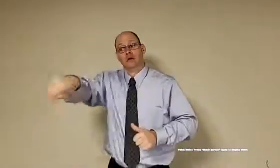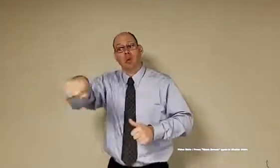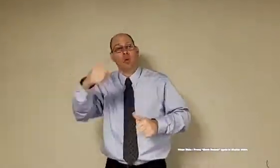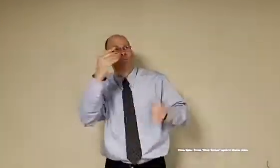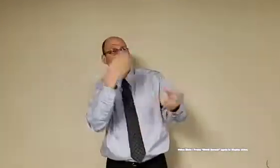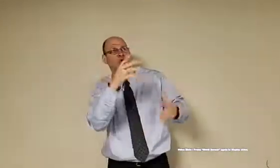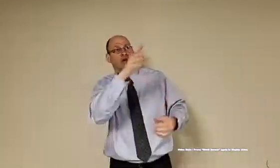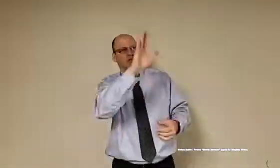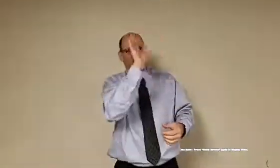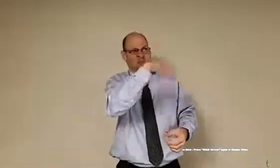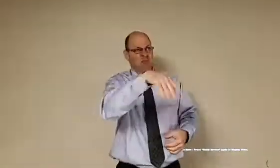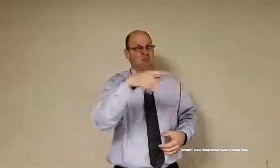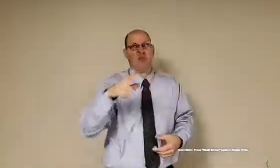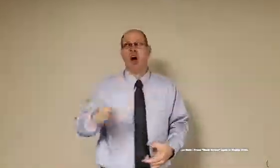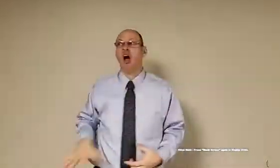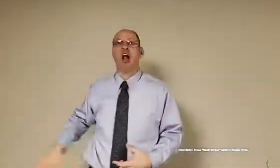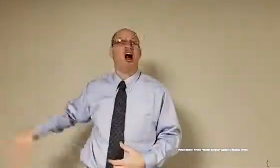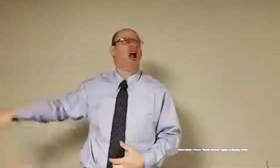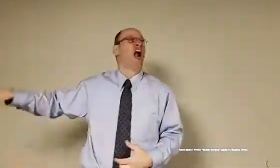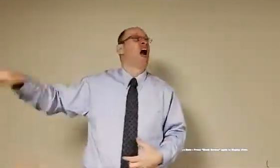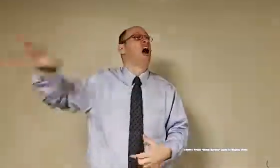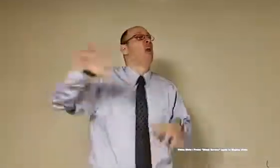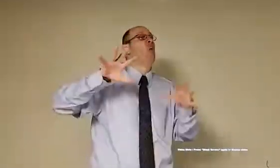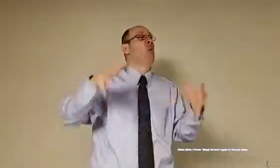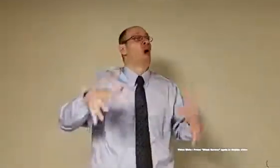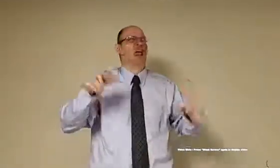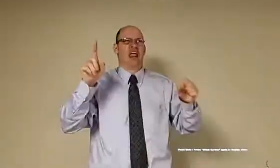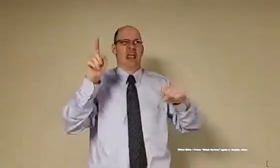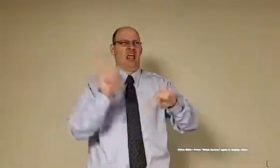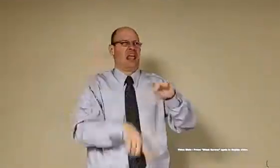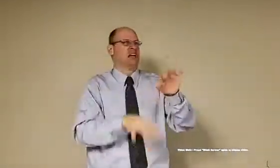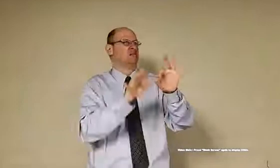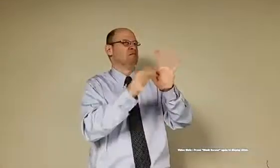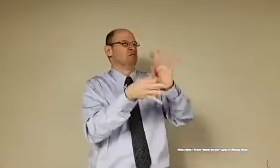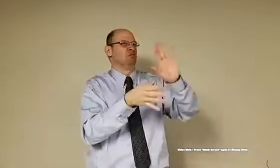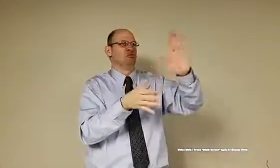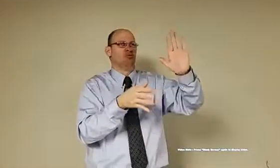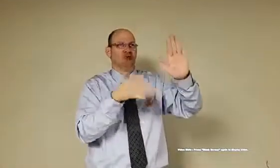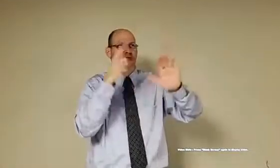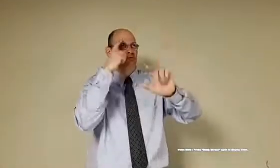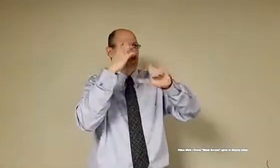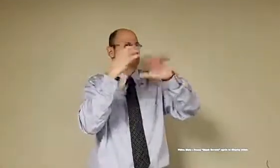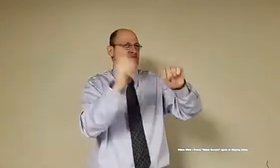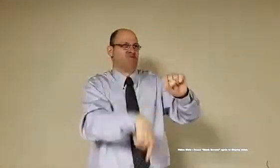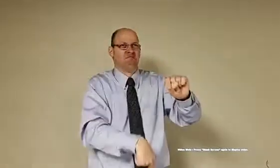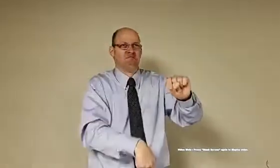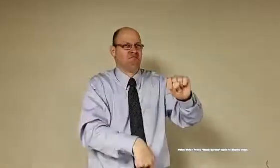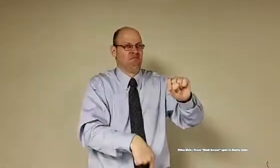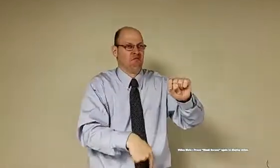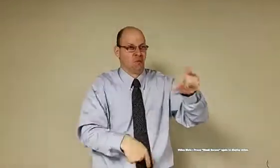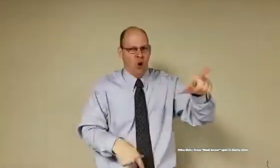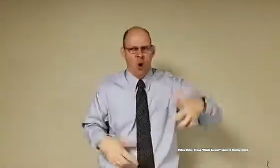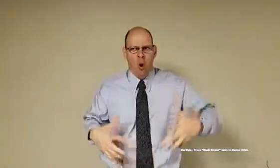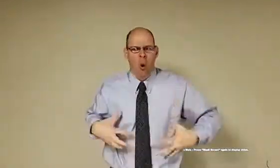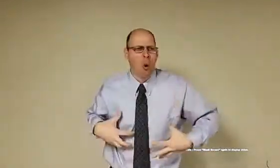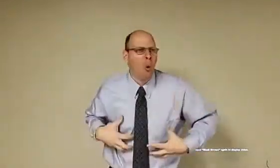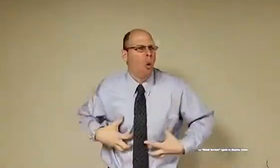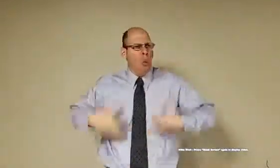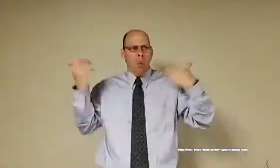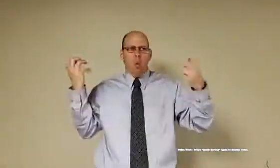So they were awkward about being able to interpret his dream. And those around didn't believe